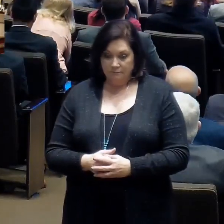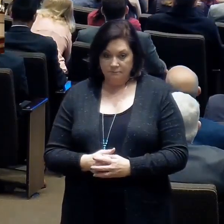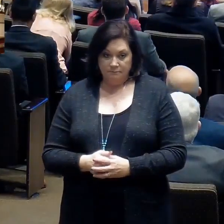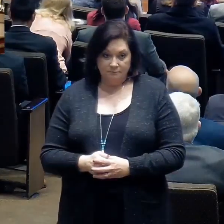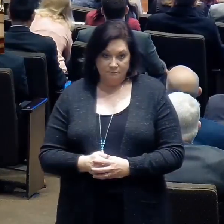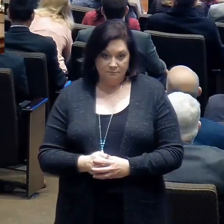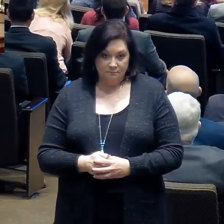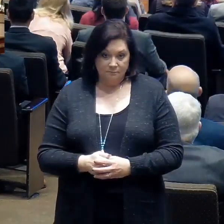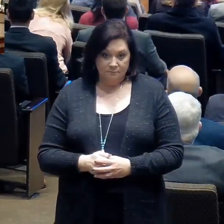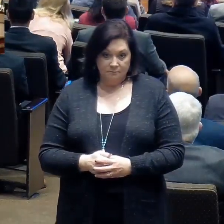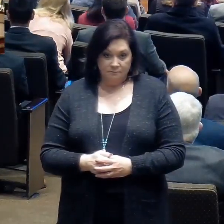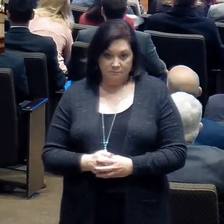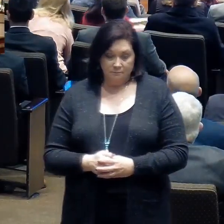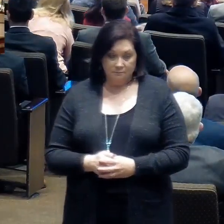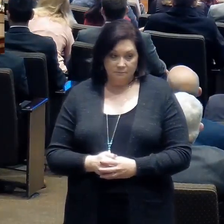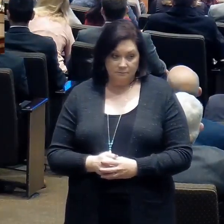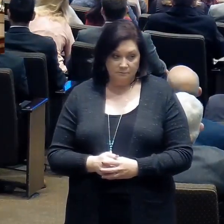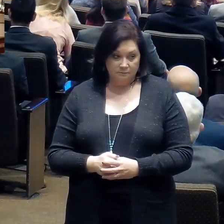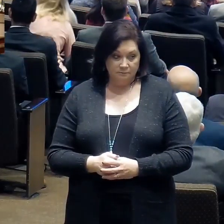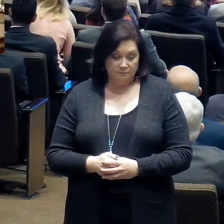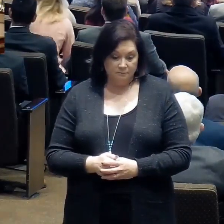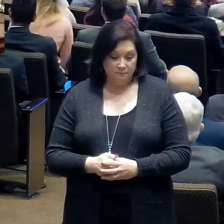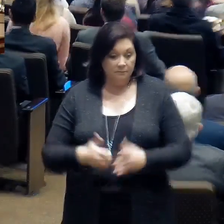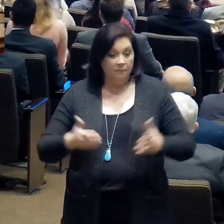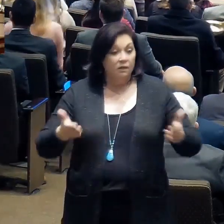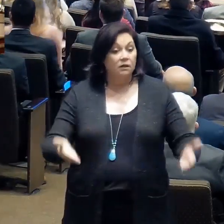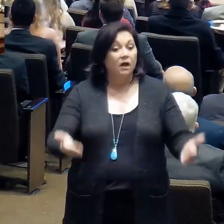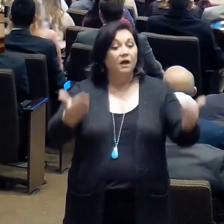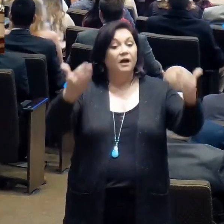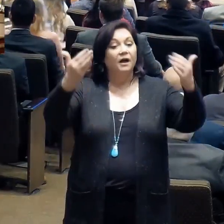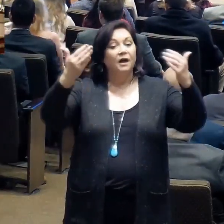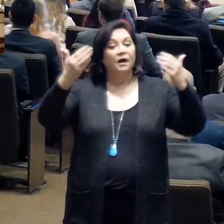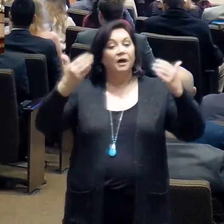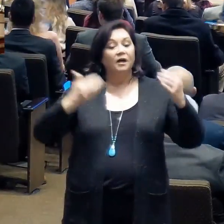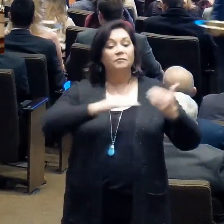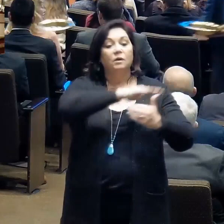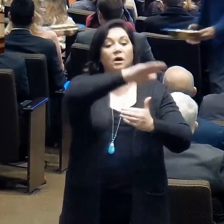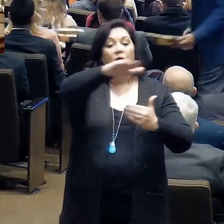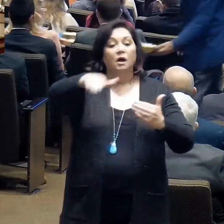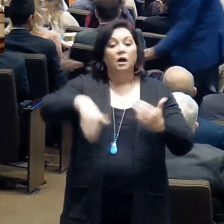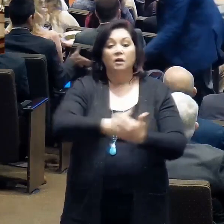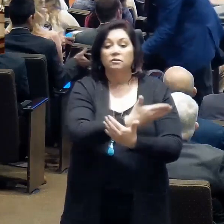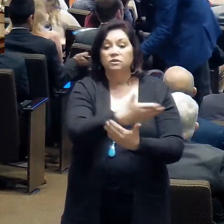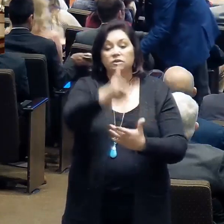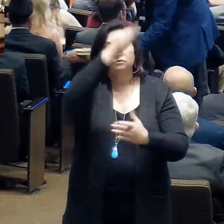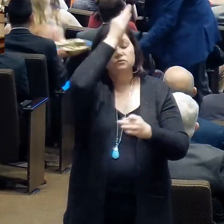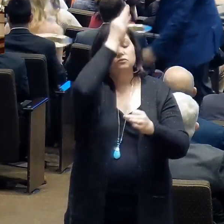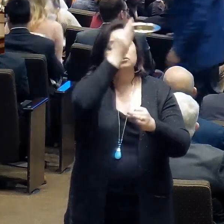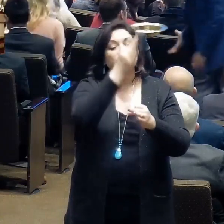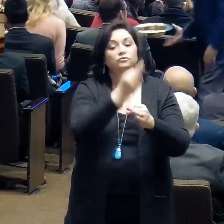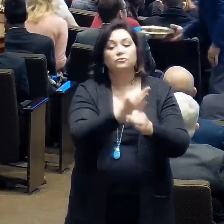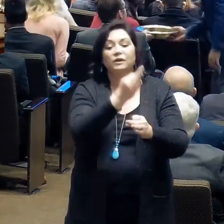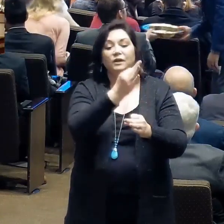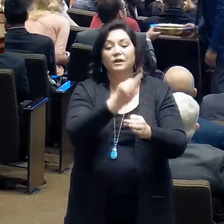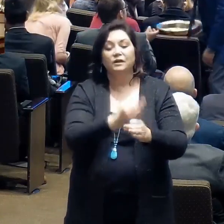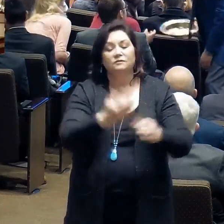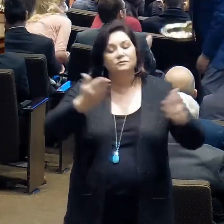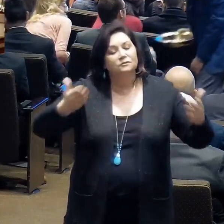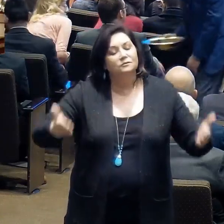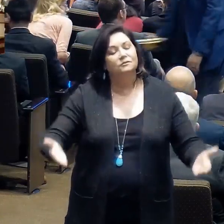O come, all ye faithful, joyful